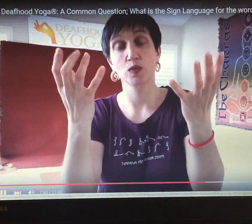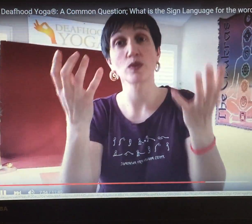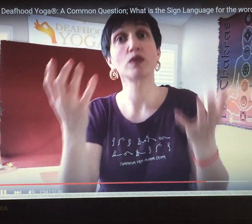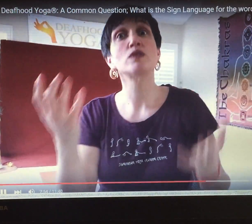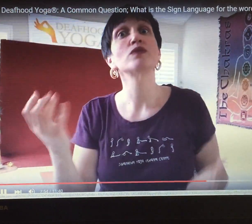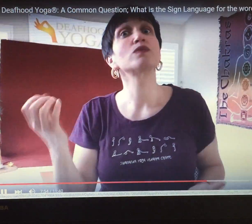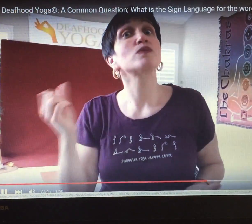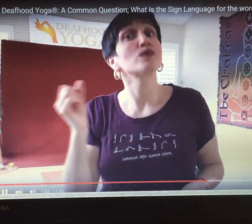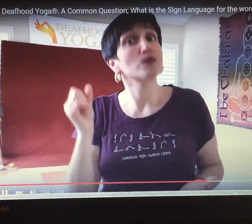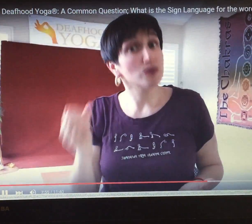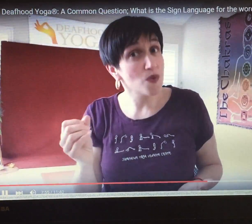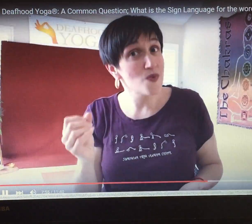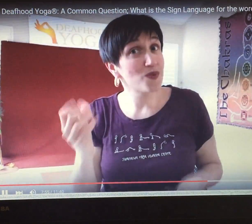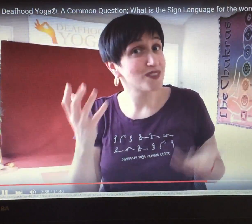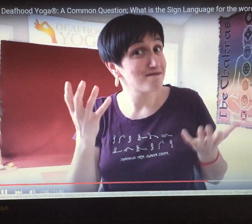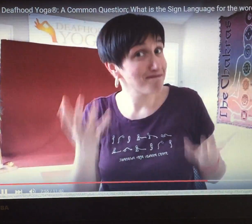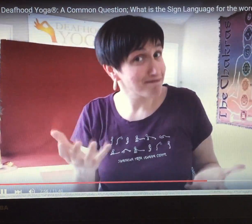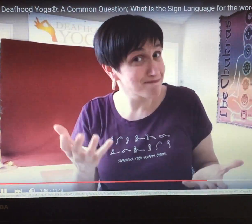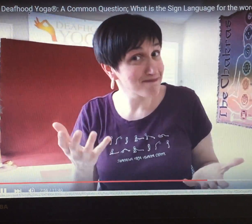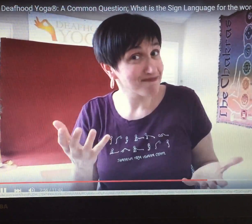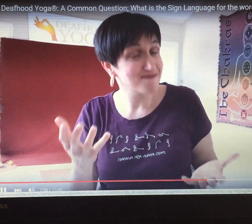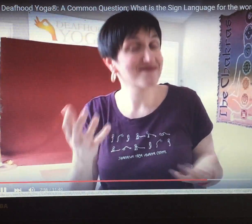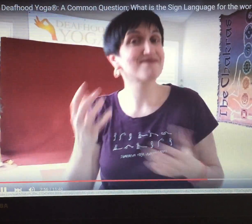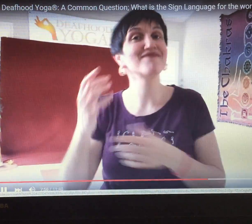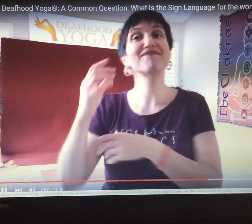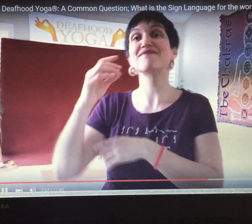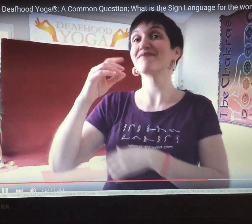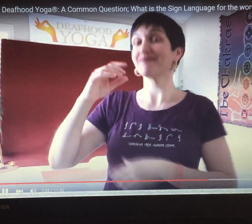beautiful. So,